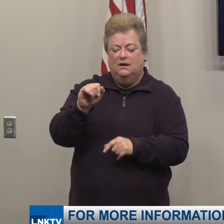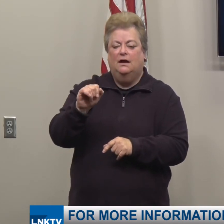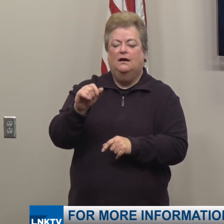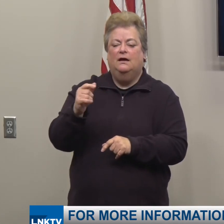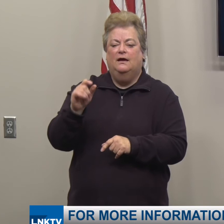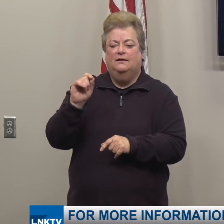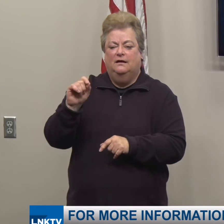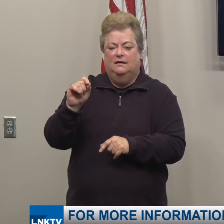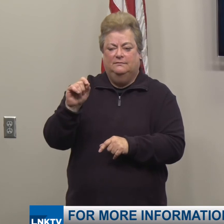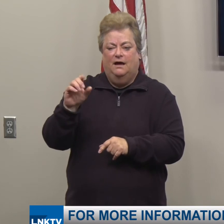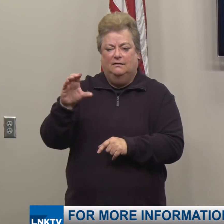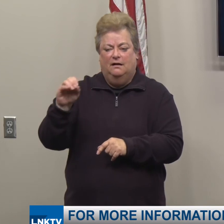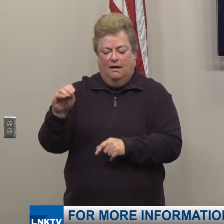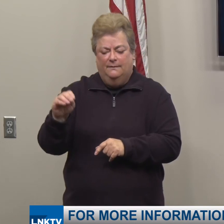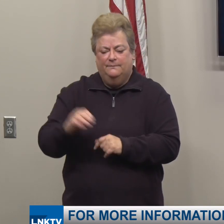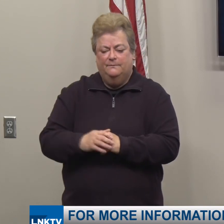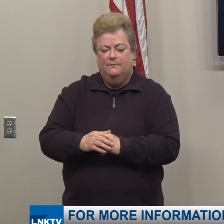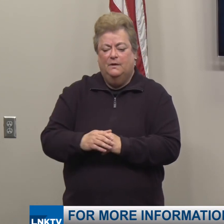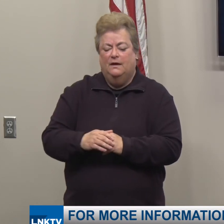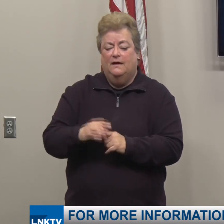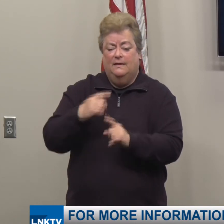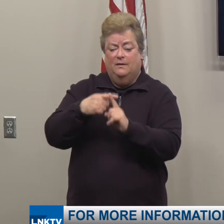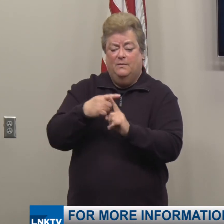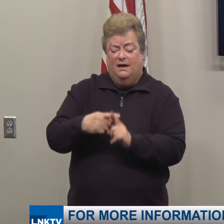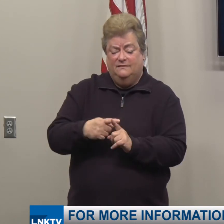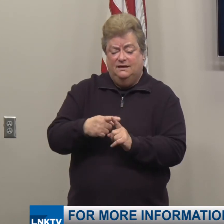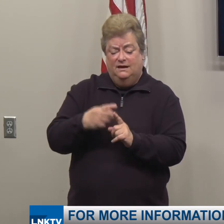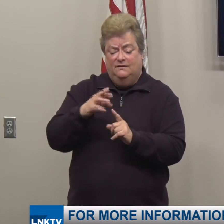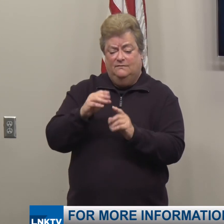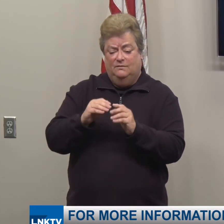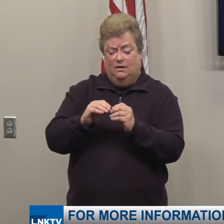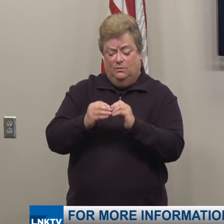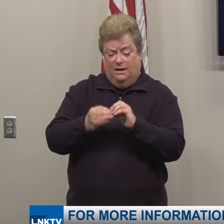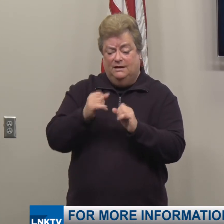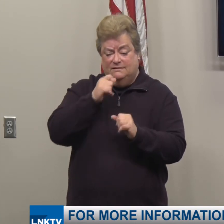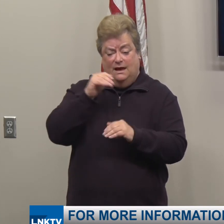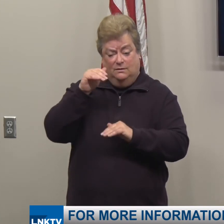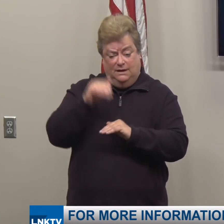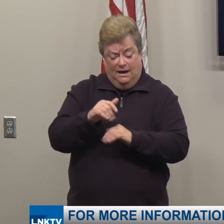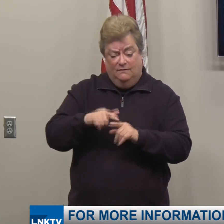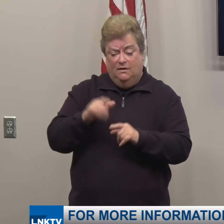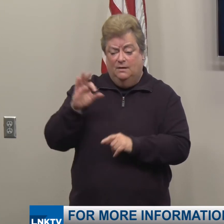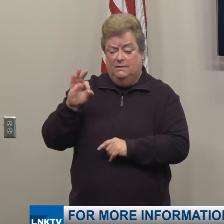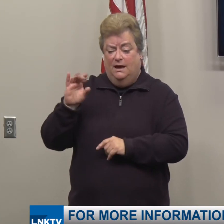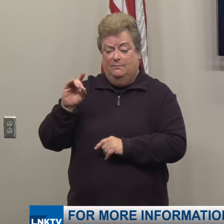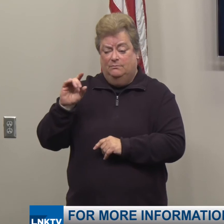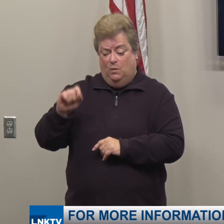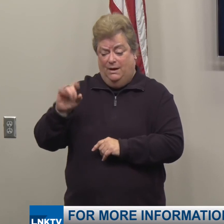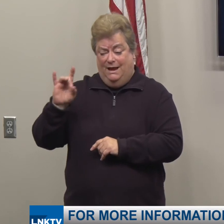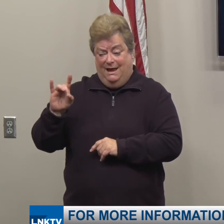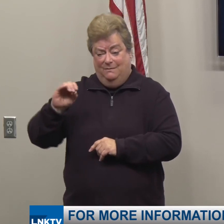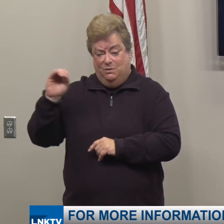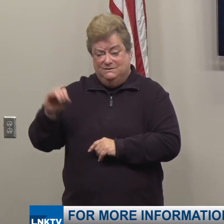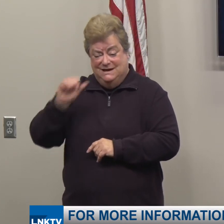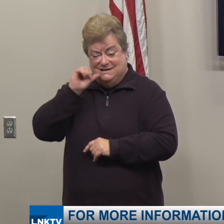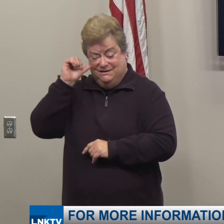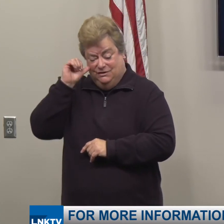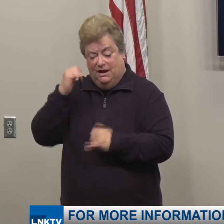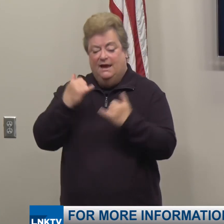testnebraska.com. The overall positivity rate for Lancaster County is down from 9.8% yesterday